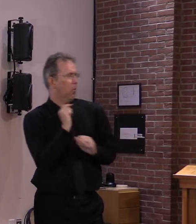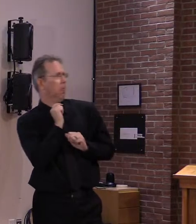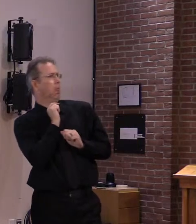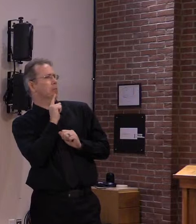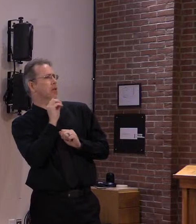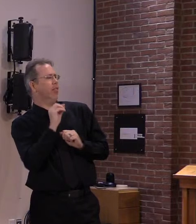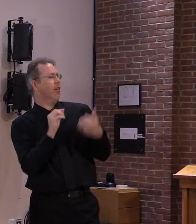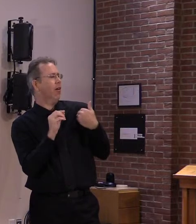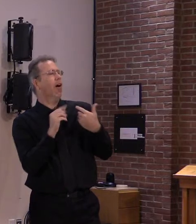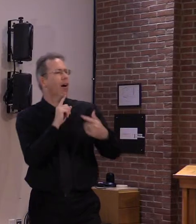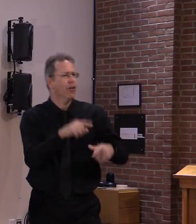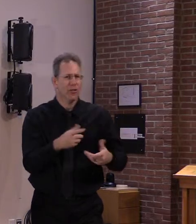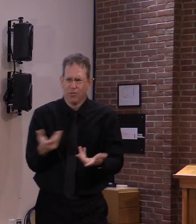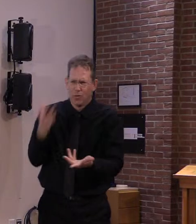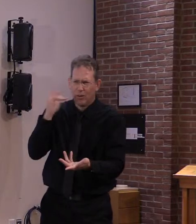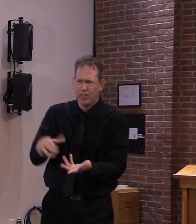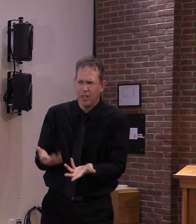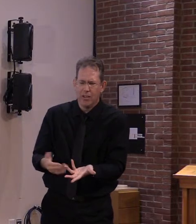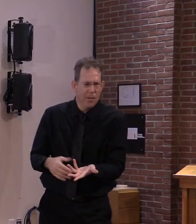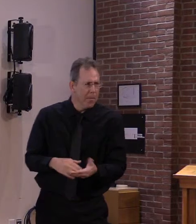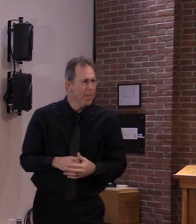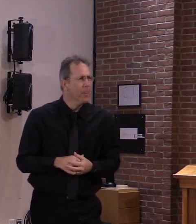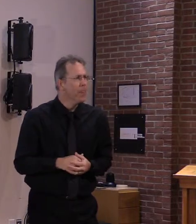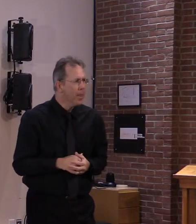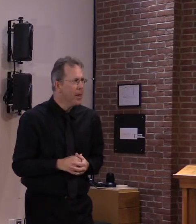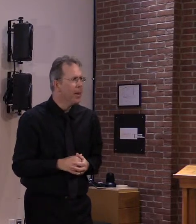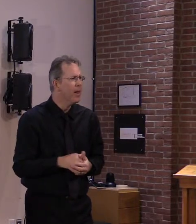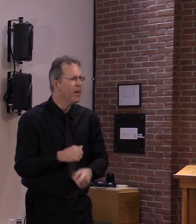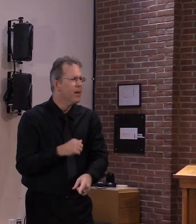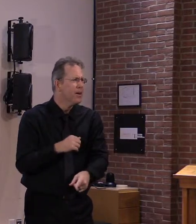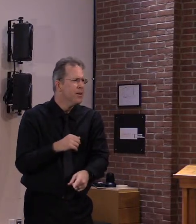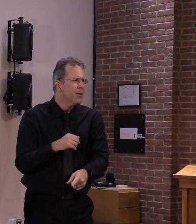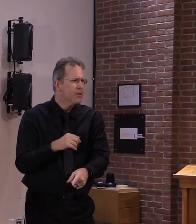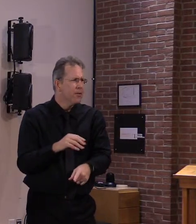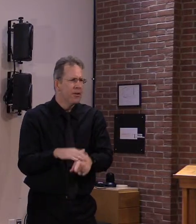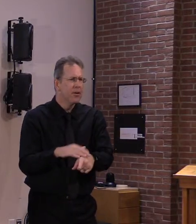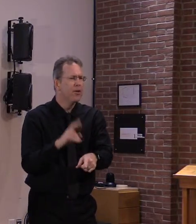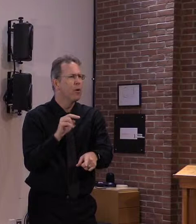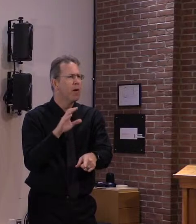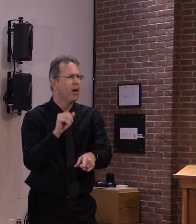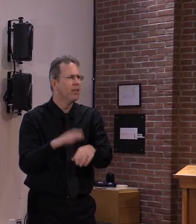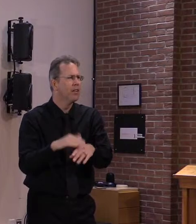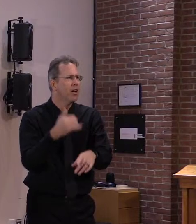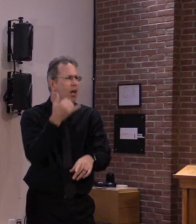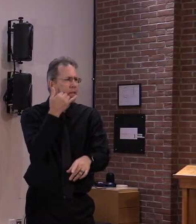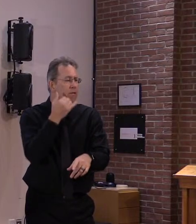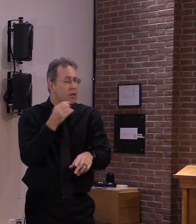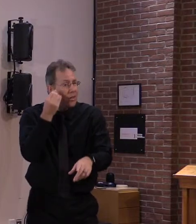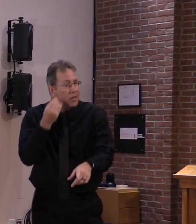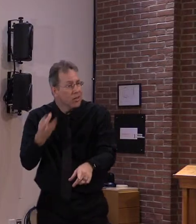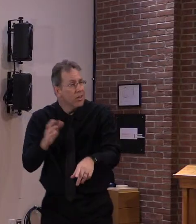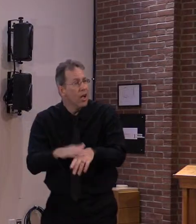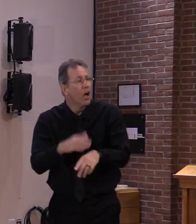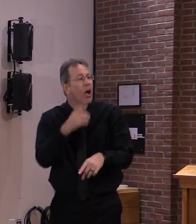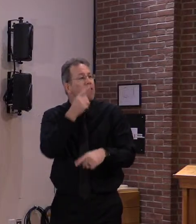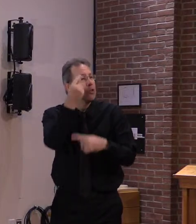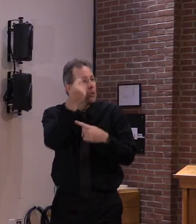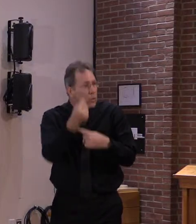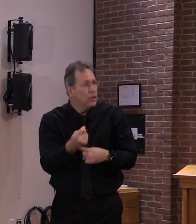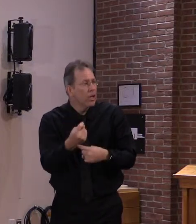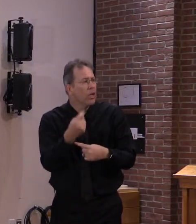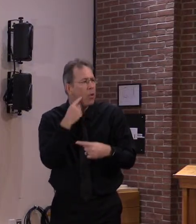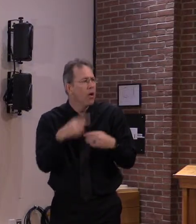And can you actually give specifics, not just generalities, but specifics how kids in Burlington and Barrie are going to get the